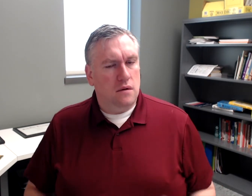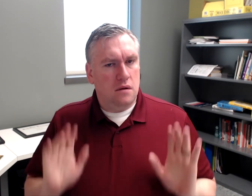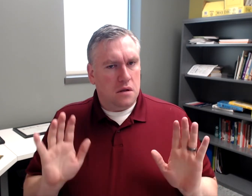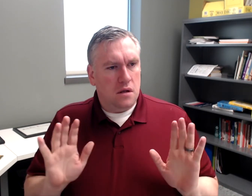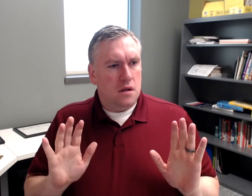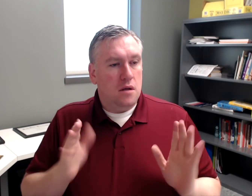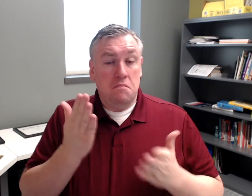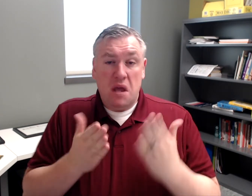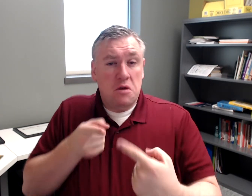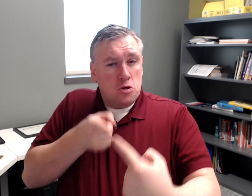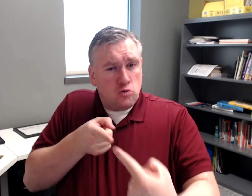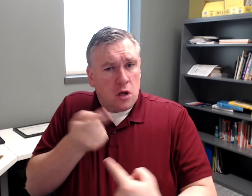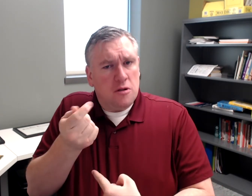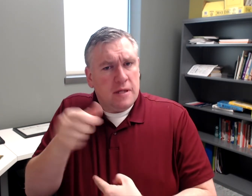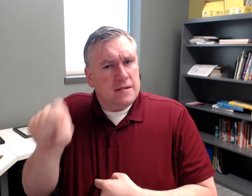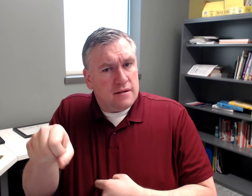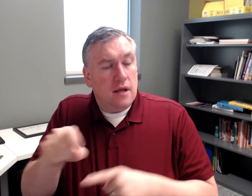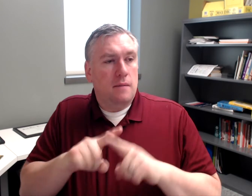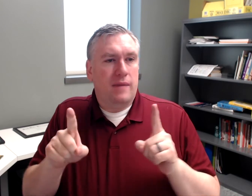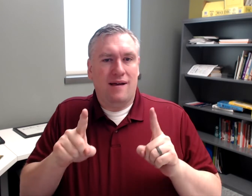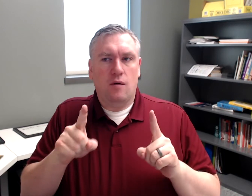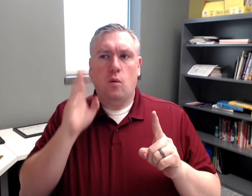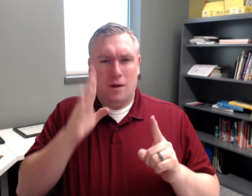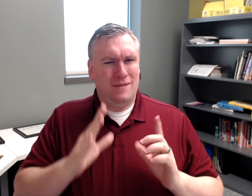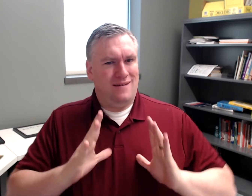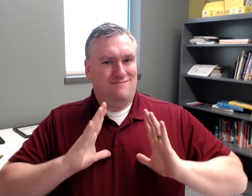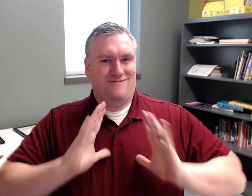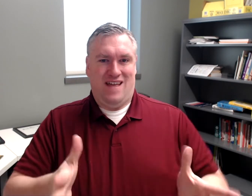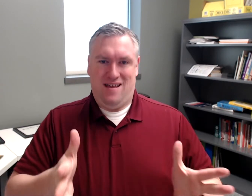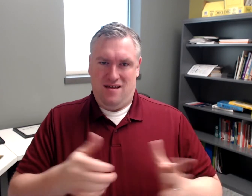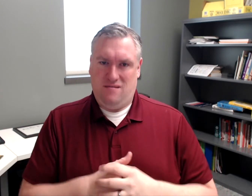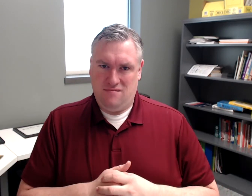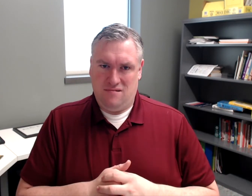college. Maybe there'll be some struggles, but they'll be fine.